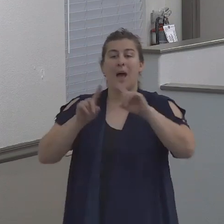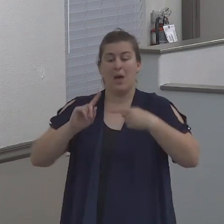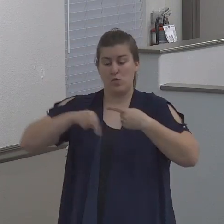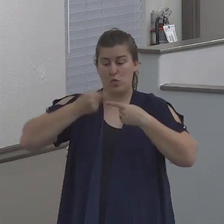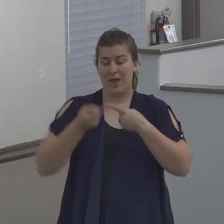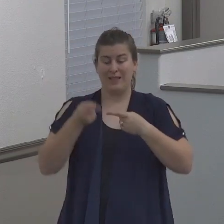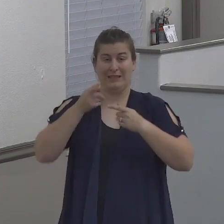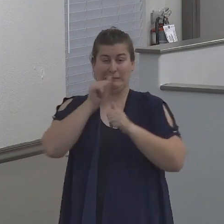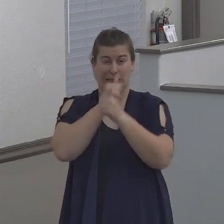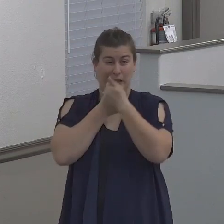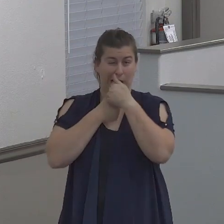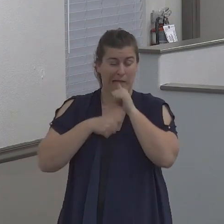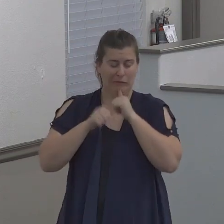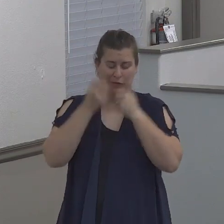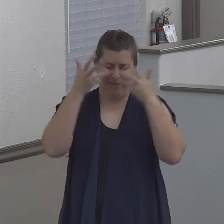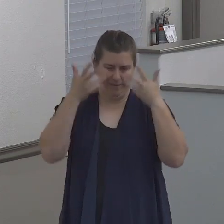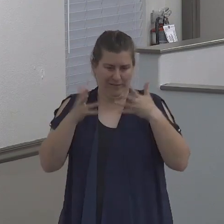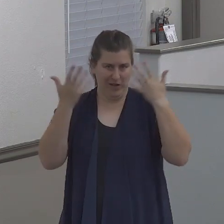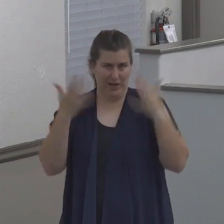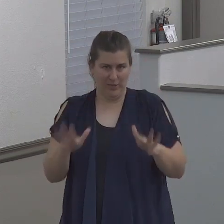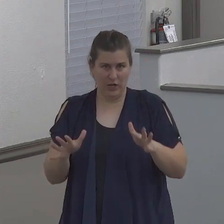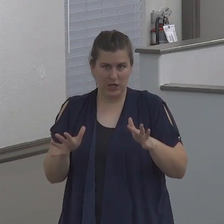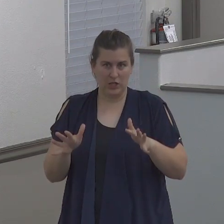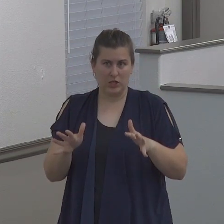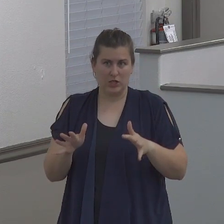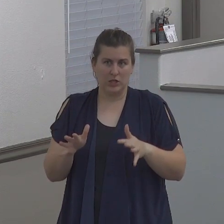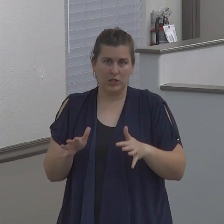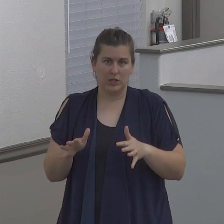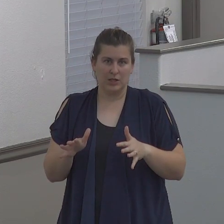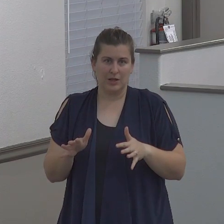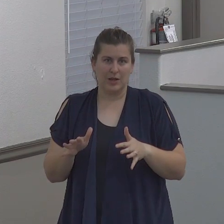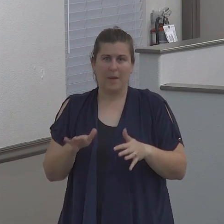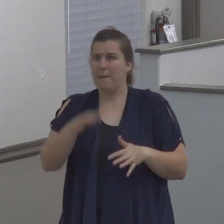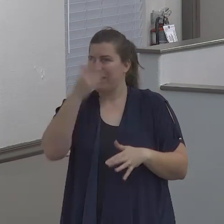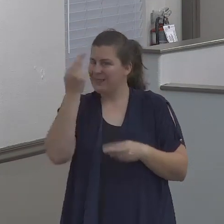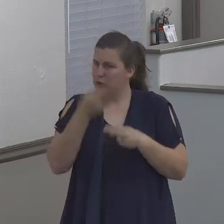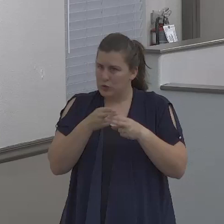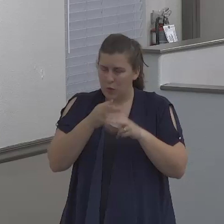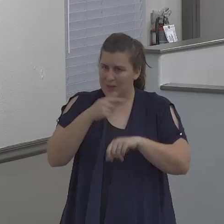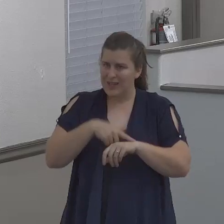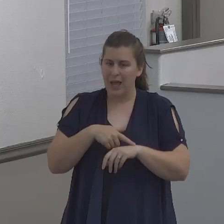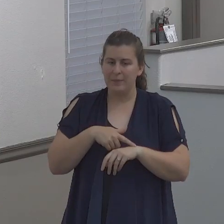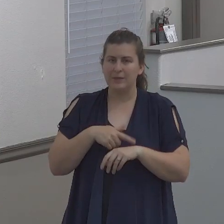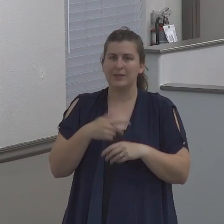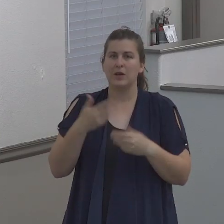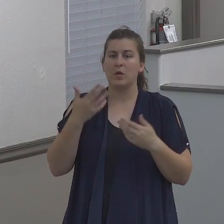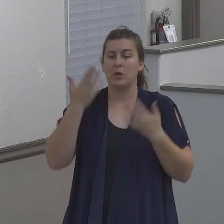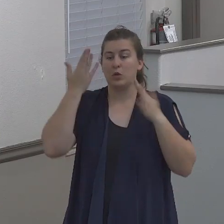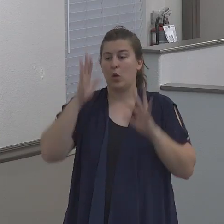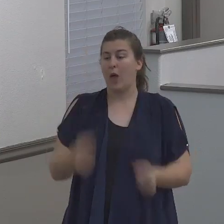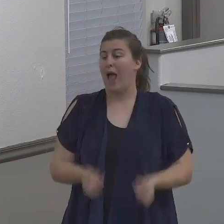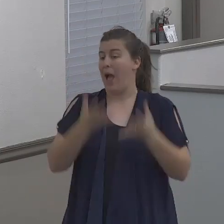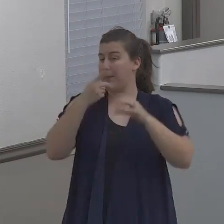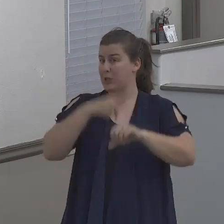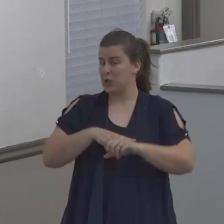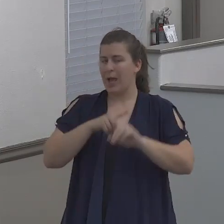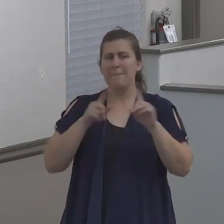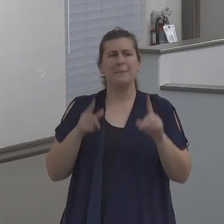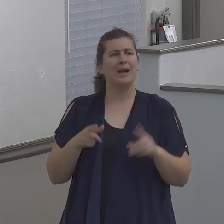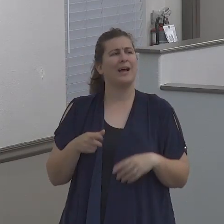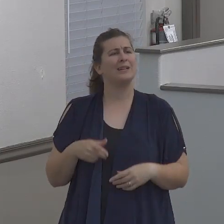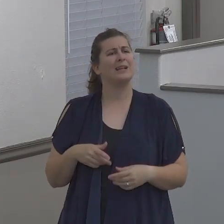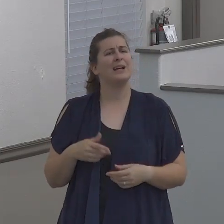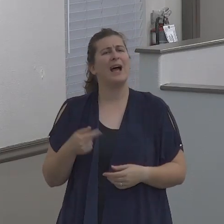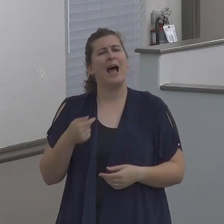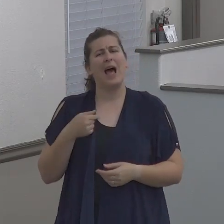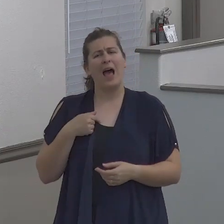This verse tells us that when the suffering's over, I'm going to let you suffer a while. I don't know how